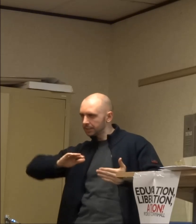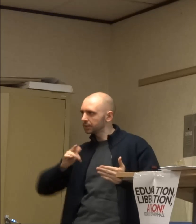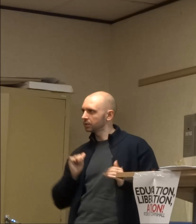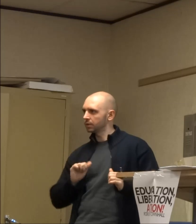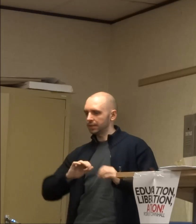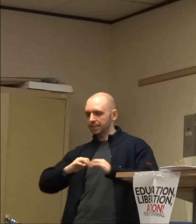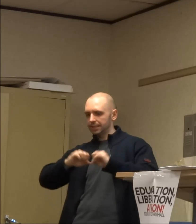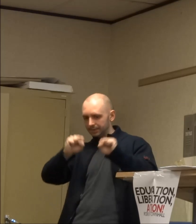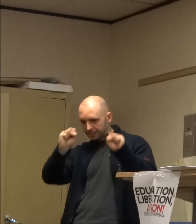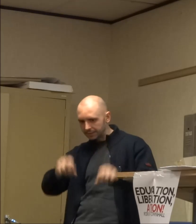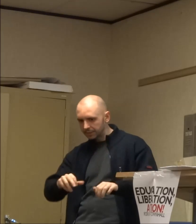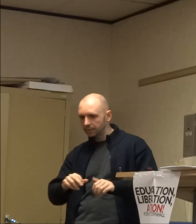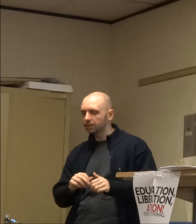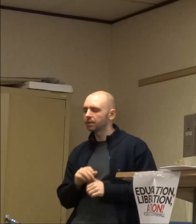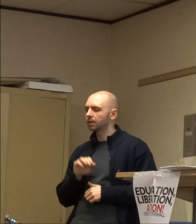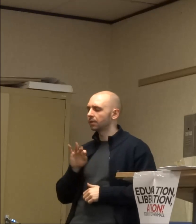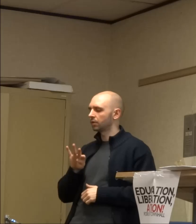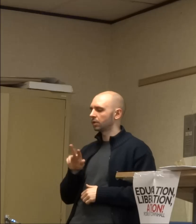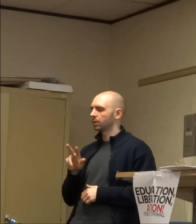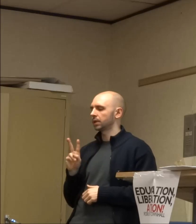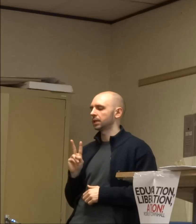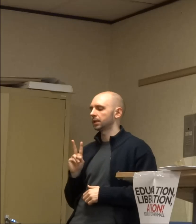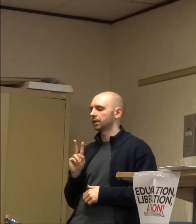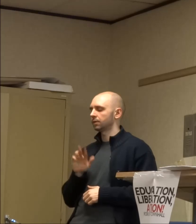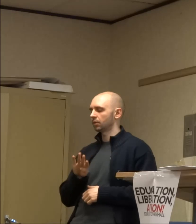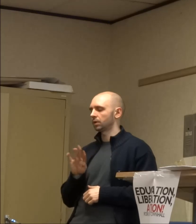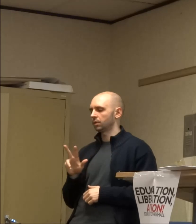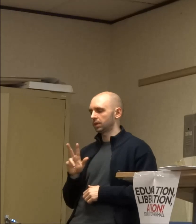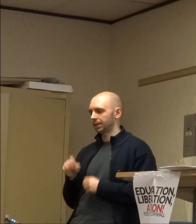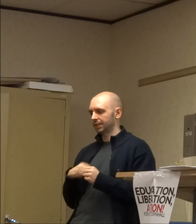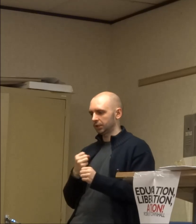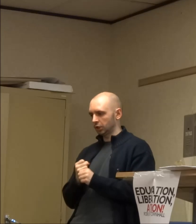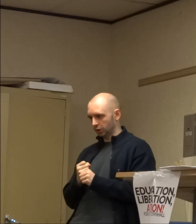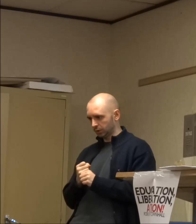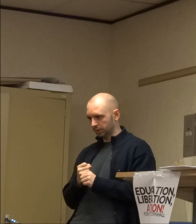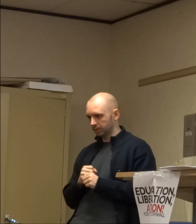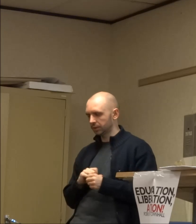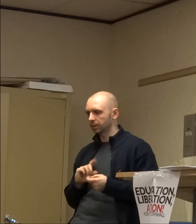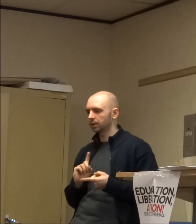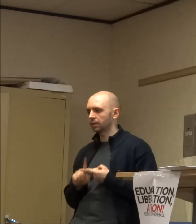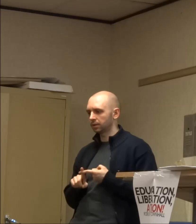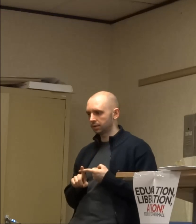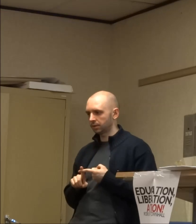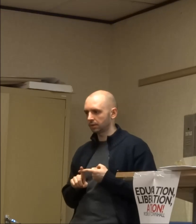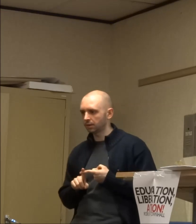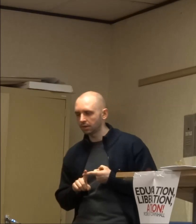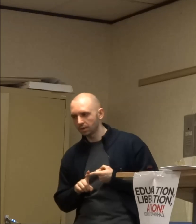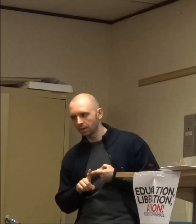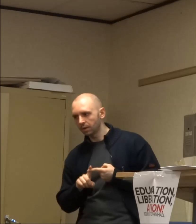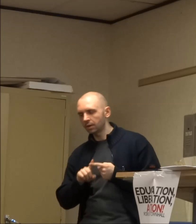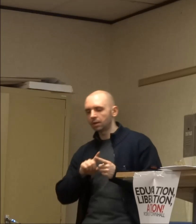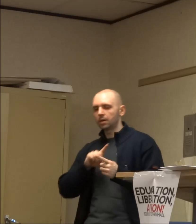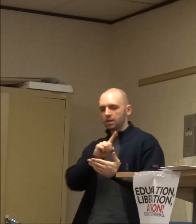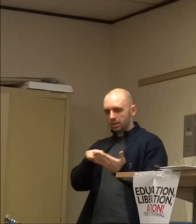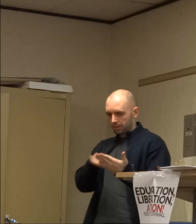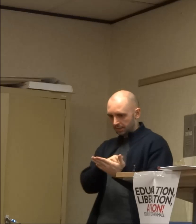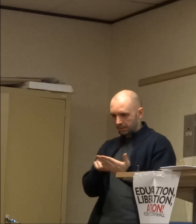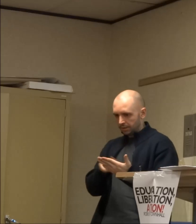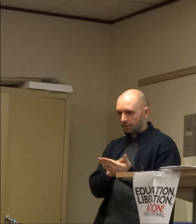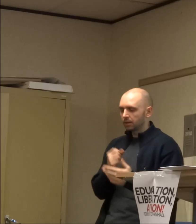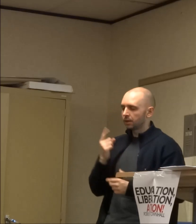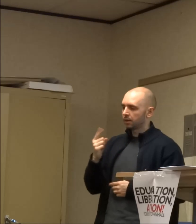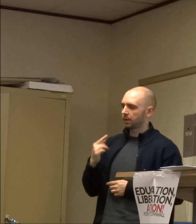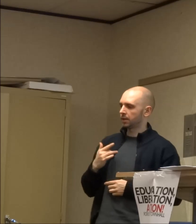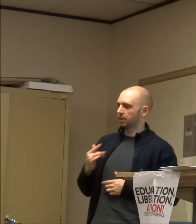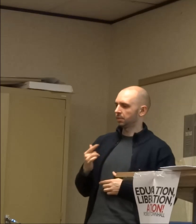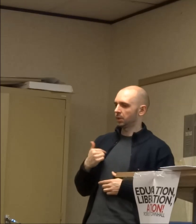history. The Transitional Year Programme Preservation Alliance and the Equity Studies Student Union and allies have been campaigning in an attempt to foster